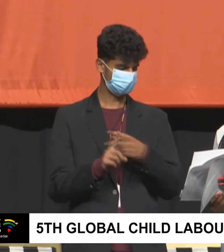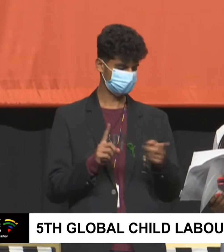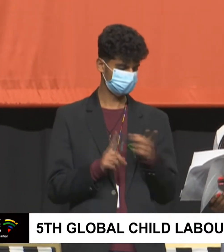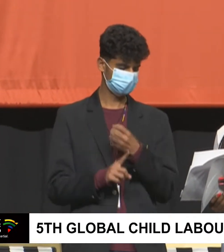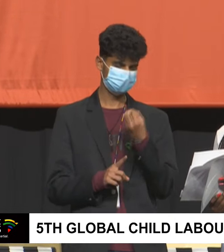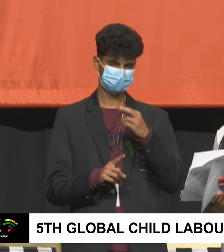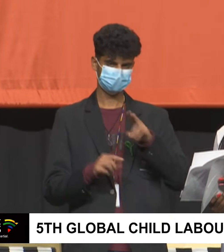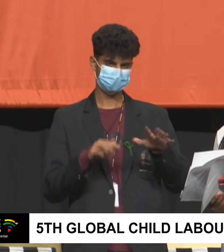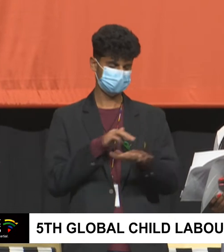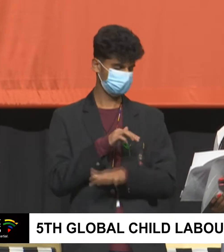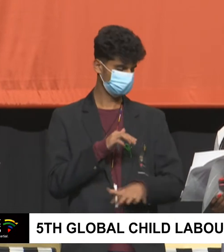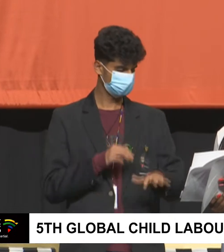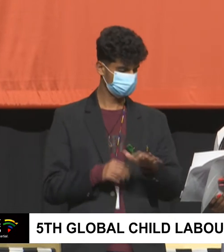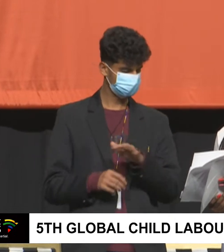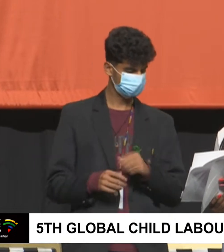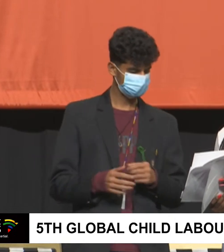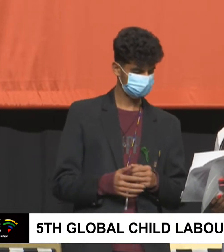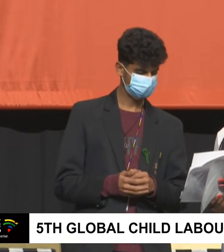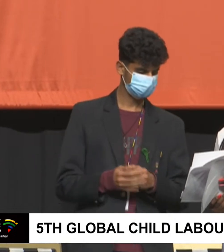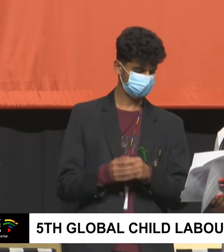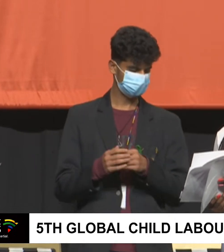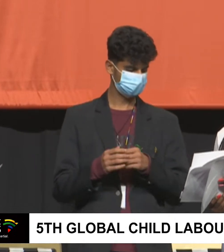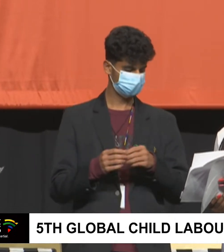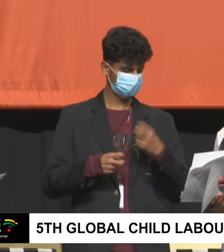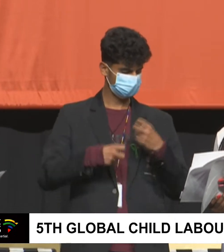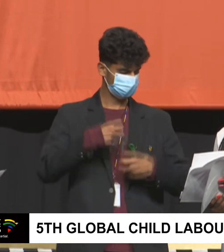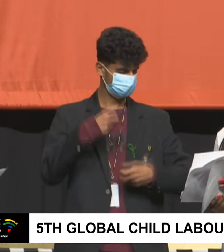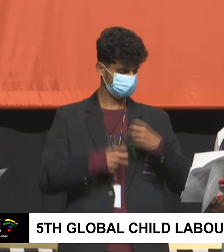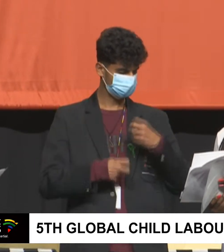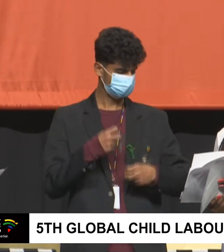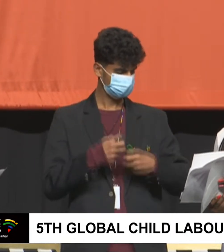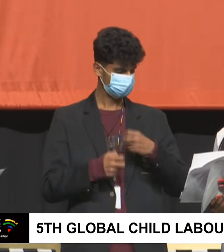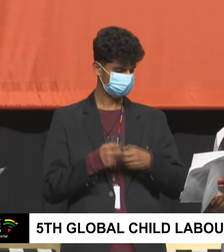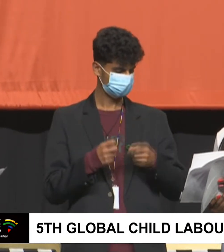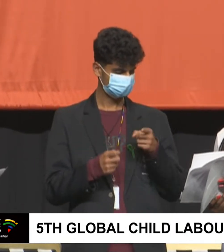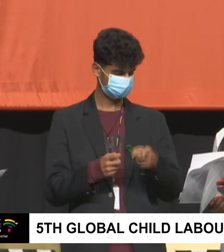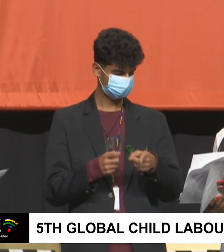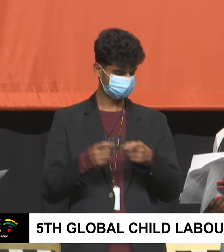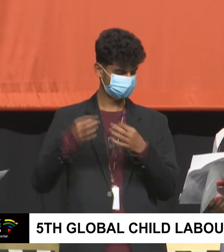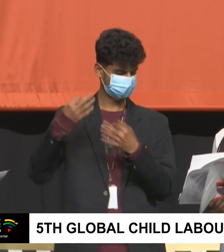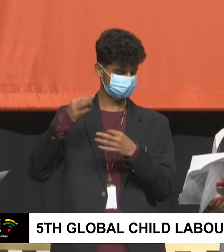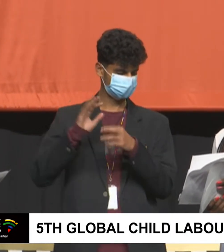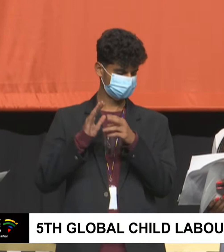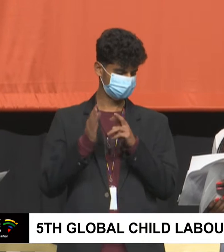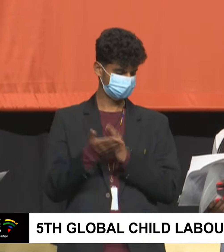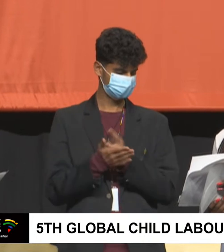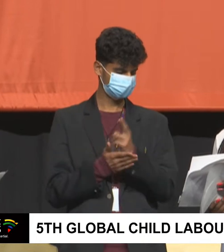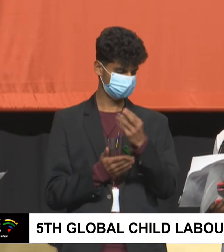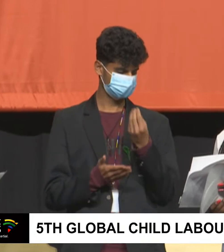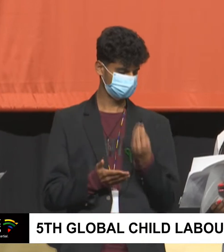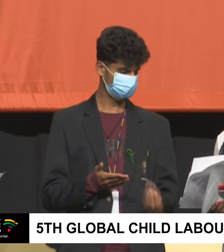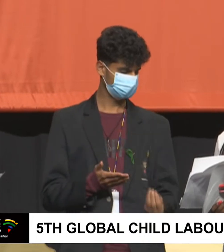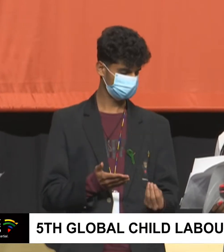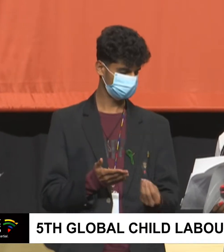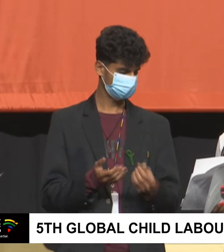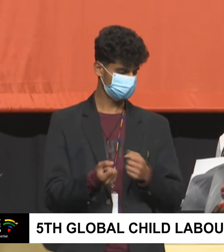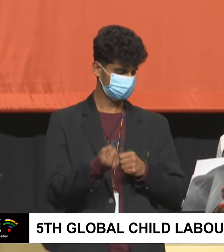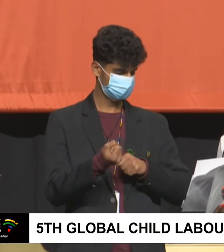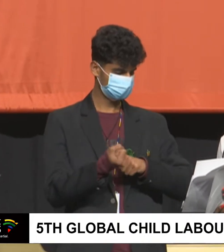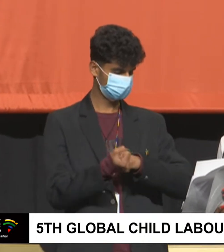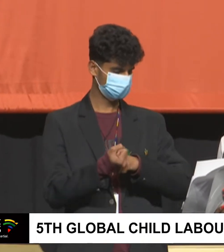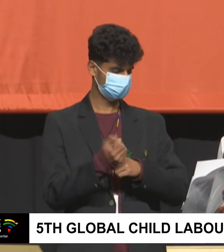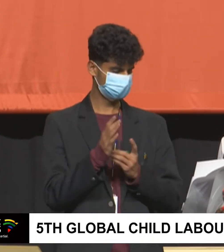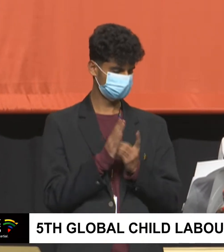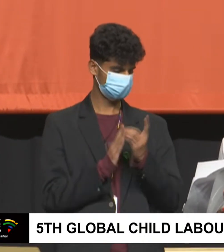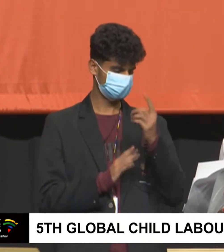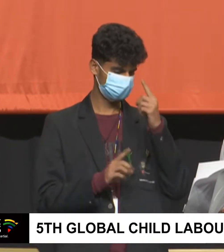inclusive of children's voice to ensure that in emergencies, children's rights and well-being are not violated or relegated to the background.